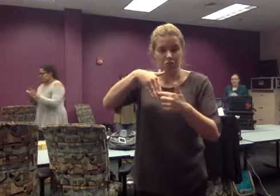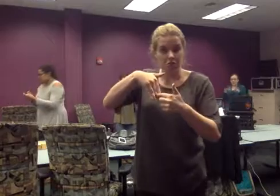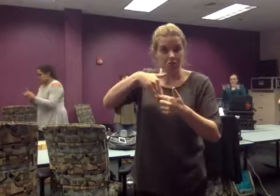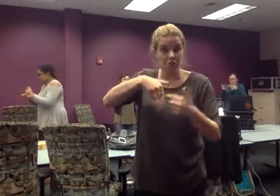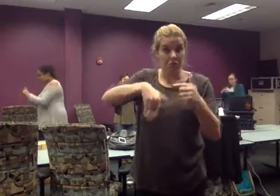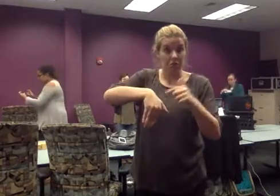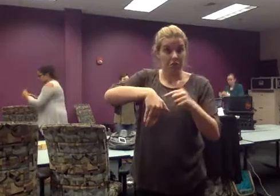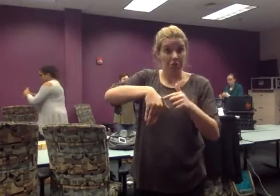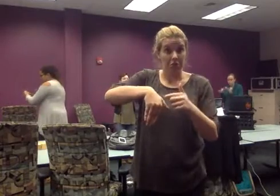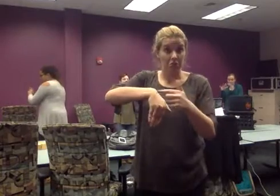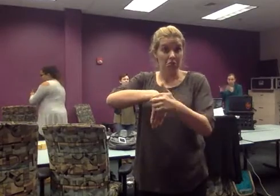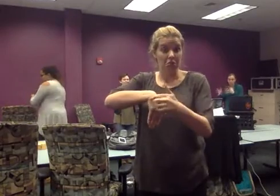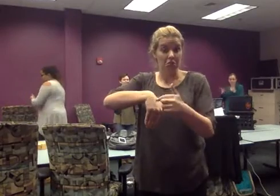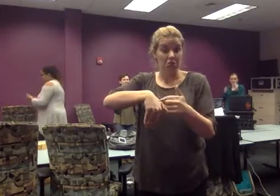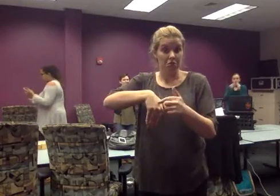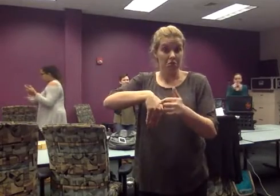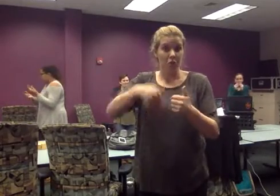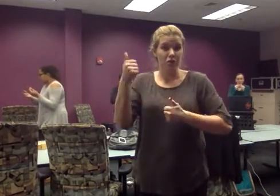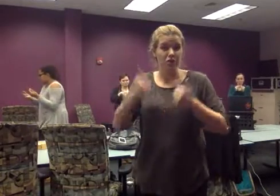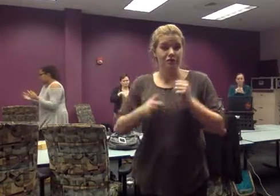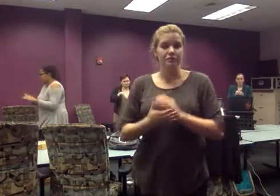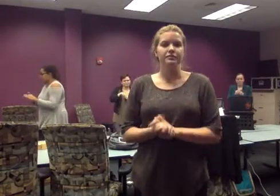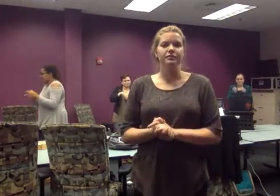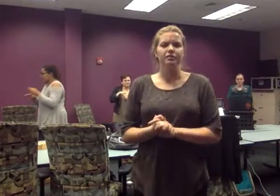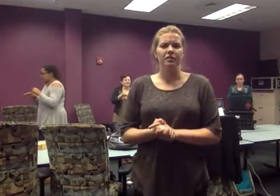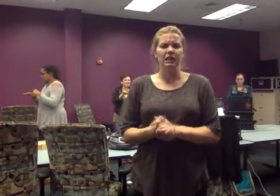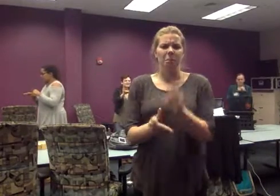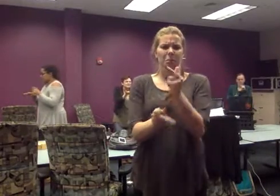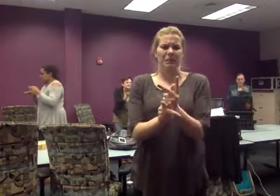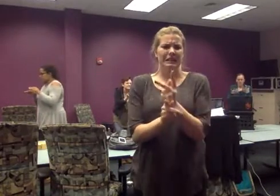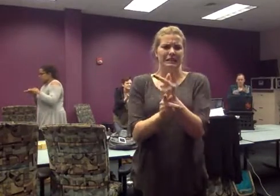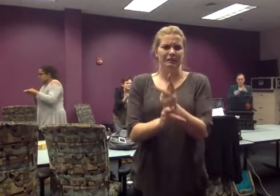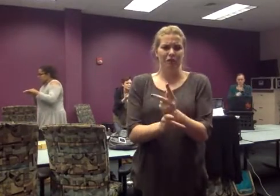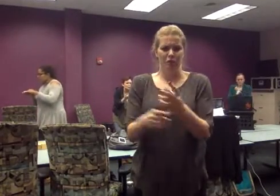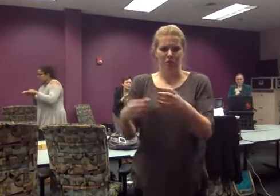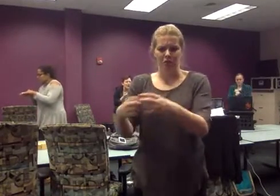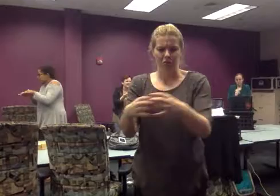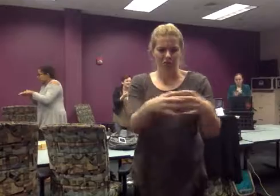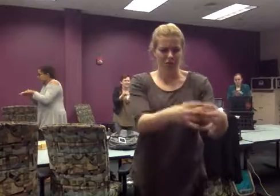before you start and you don't mix the solutions, right? So go ahead and give that a whirl.